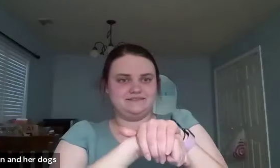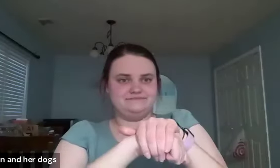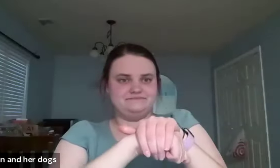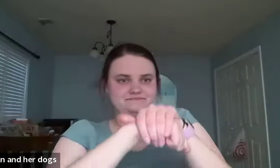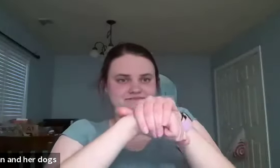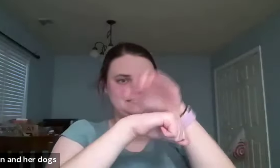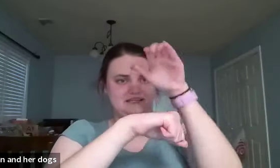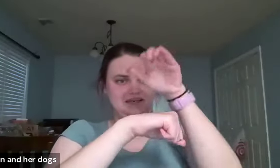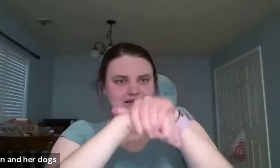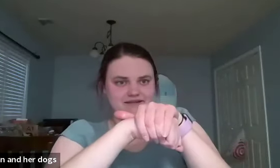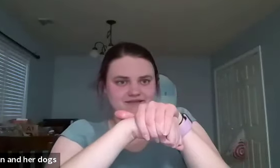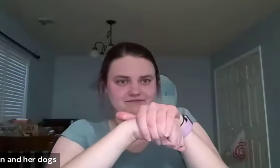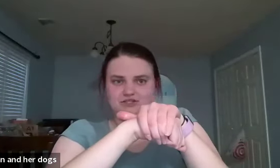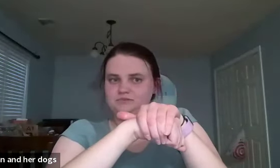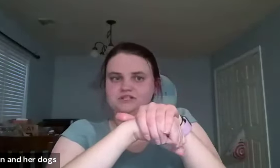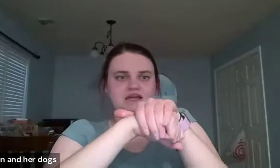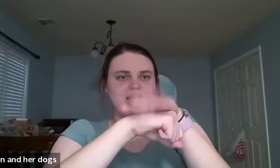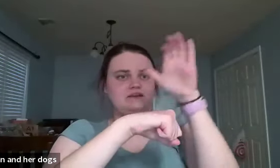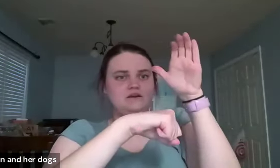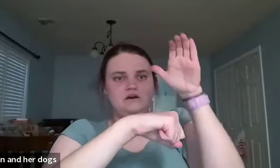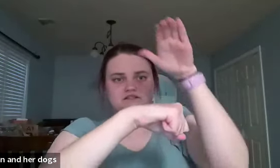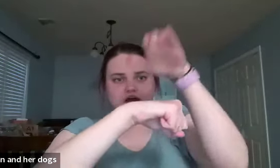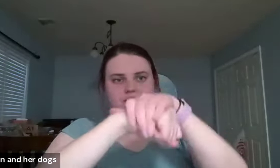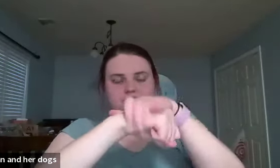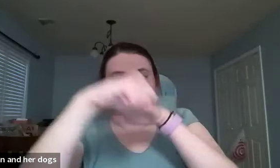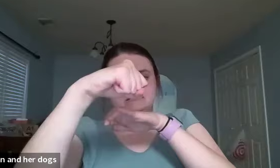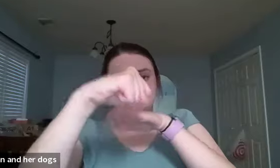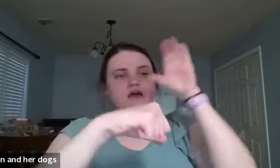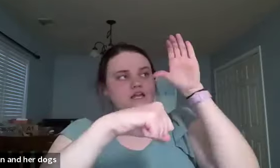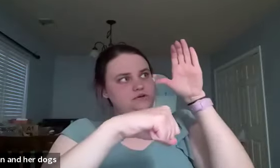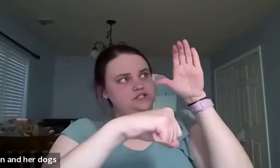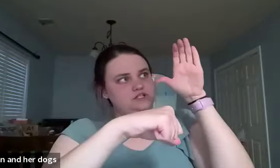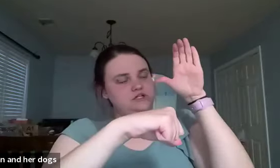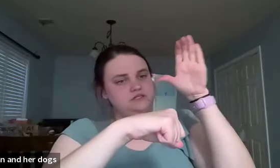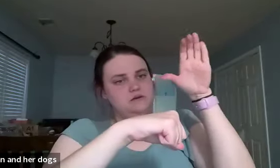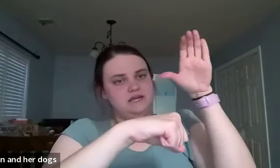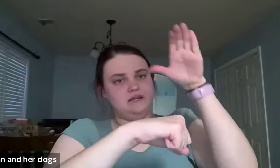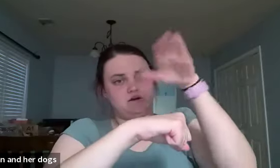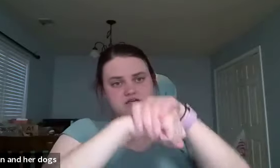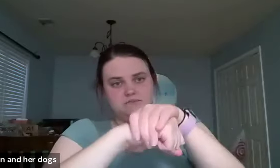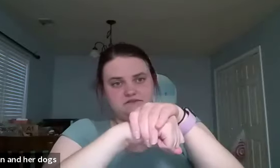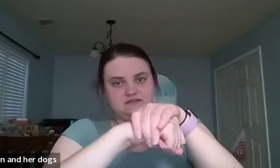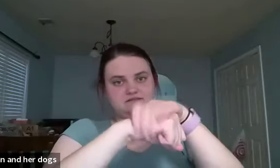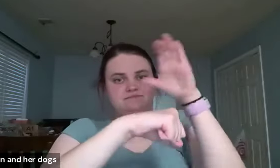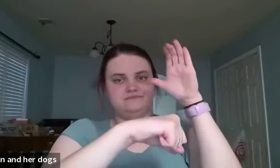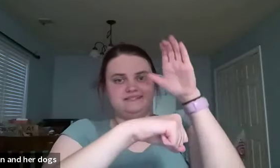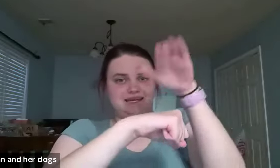night. Night. You just put your hand on top, a fist, and you put your dominant hand on top of it.